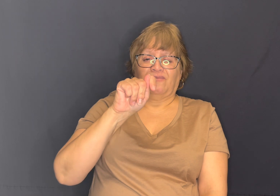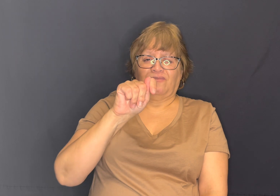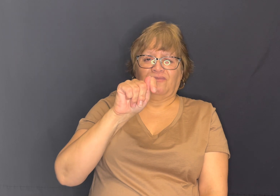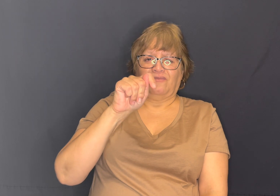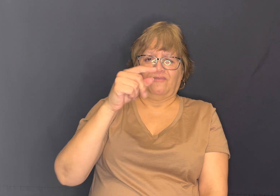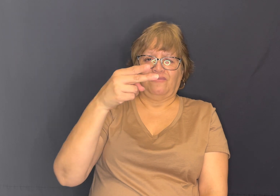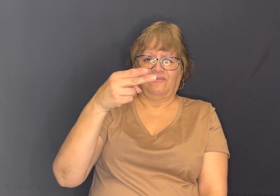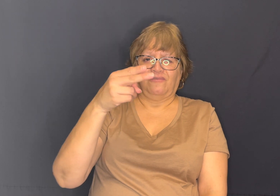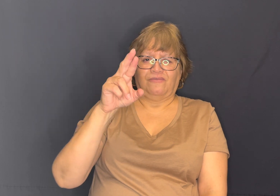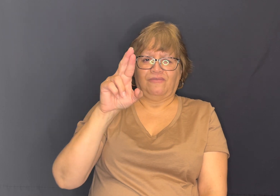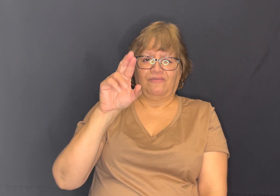Here it is again.